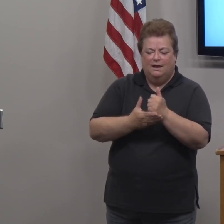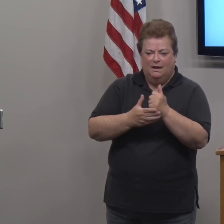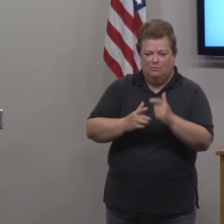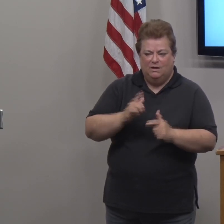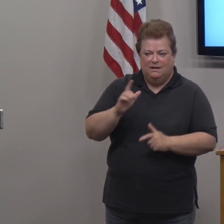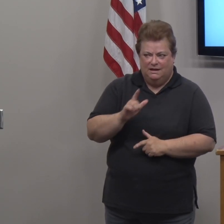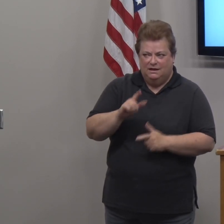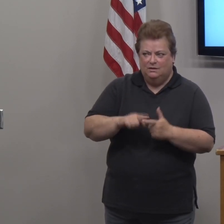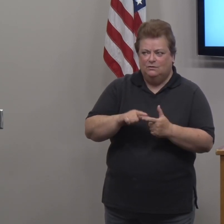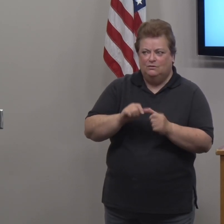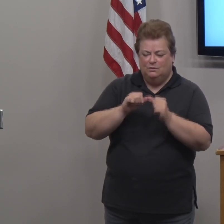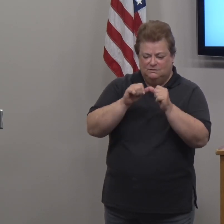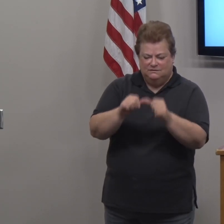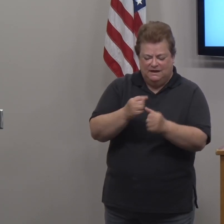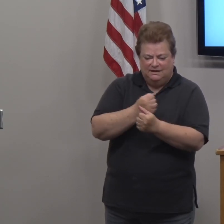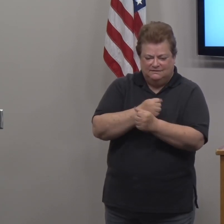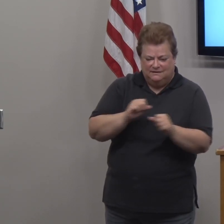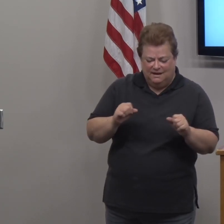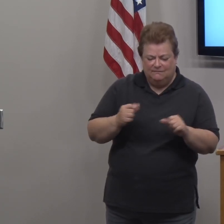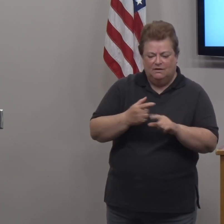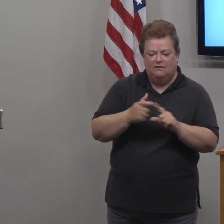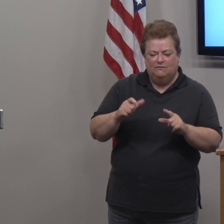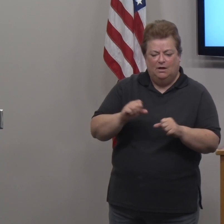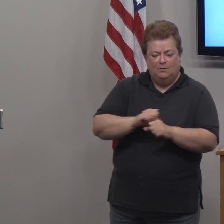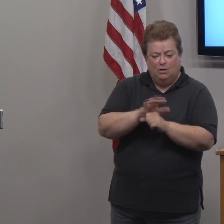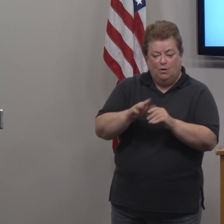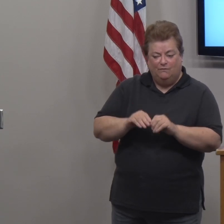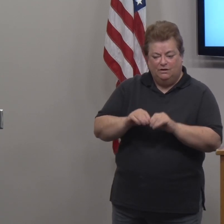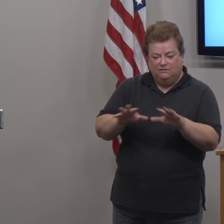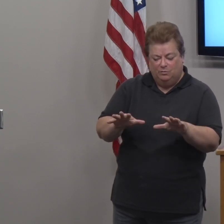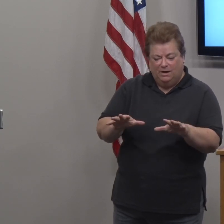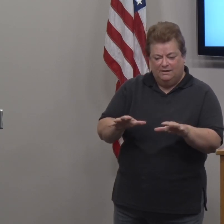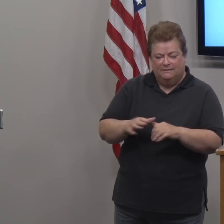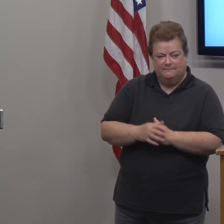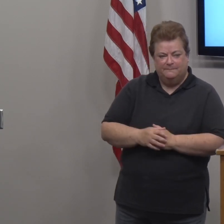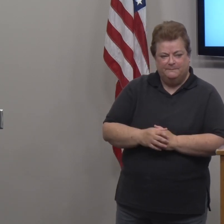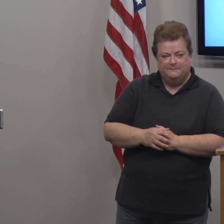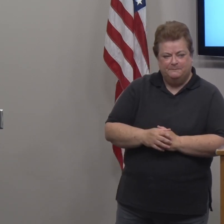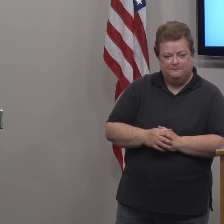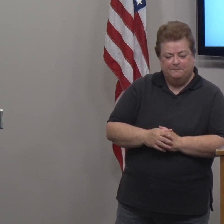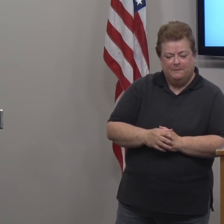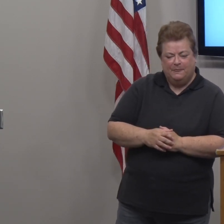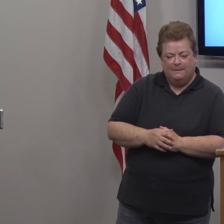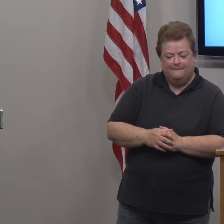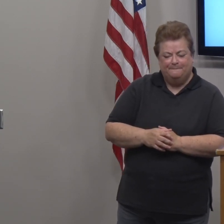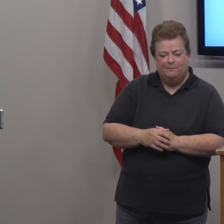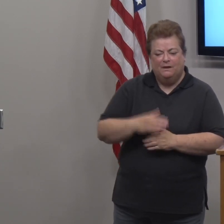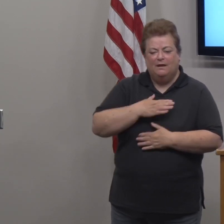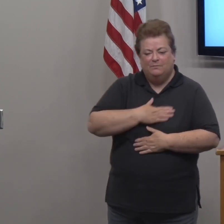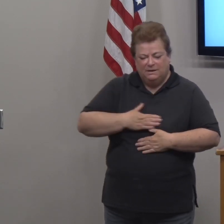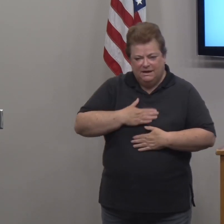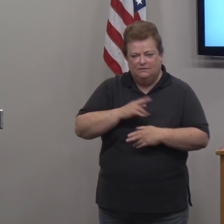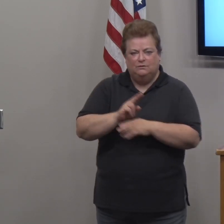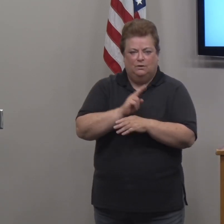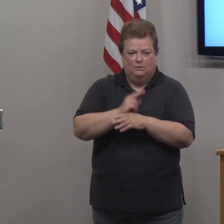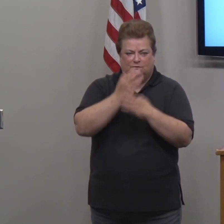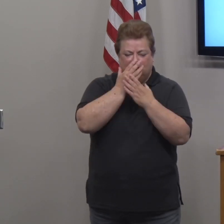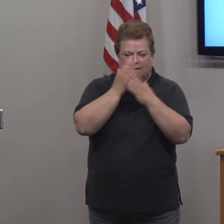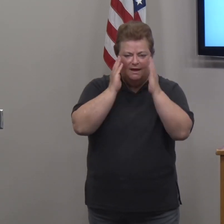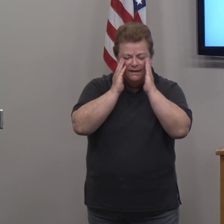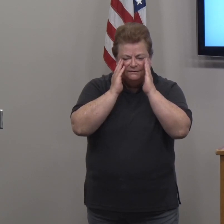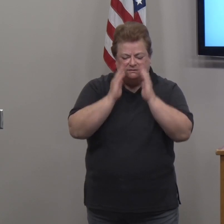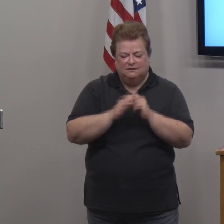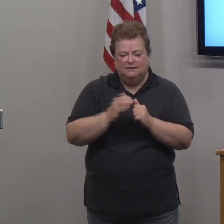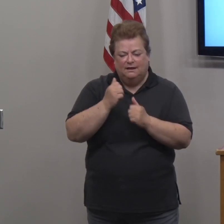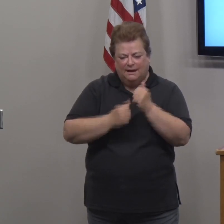safe from the spread of COVID-19 and be on a path to recovery. Please wear a mask. Everyone